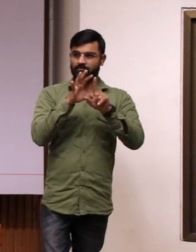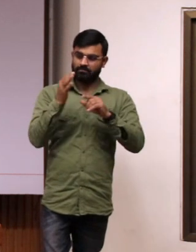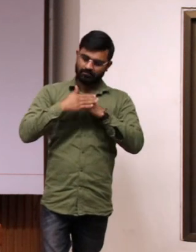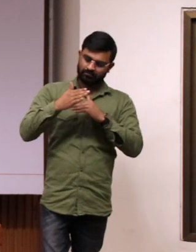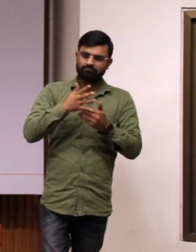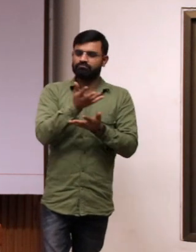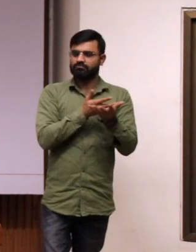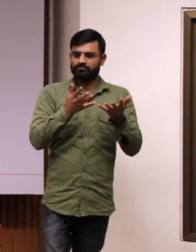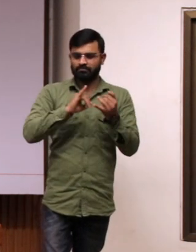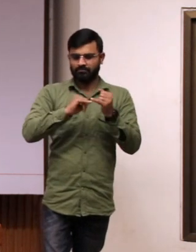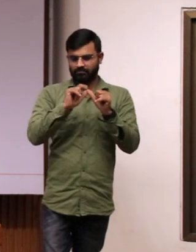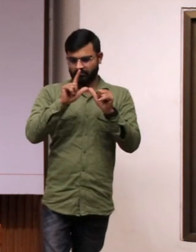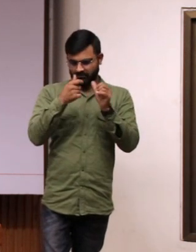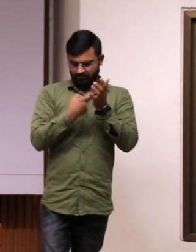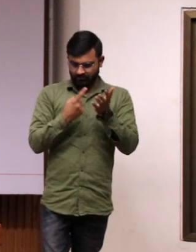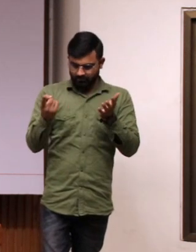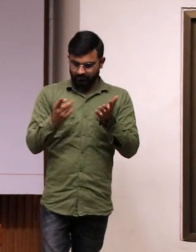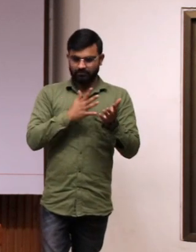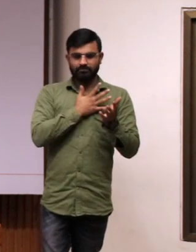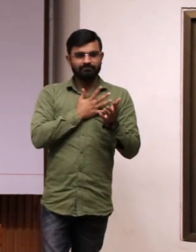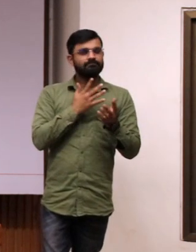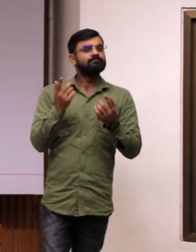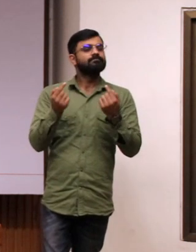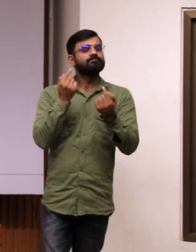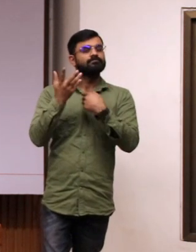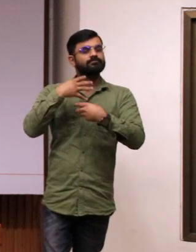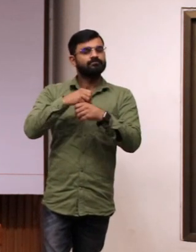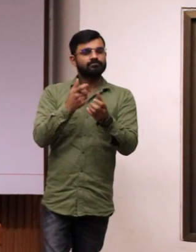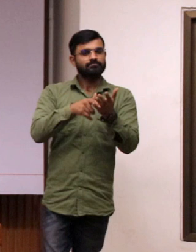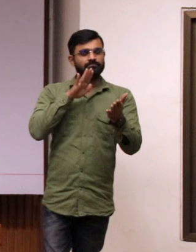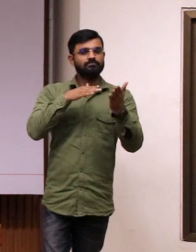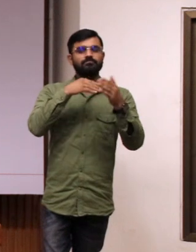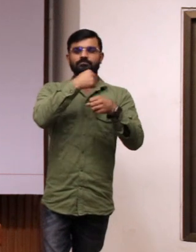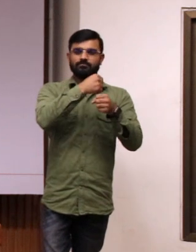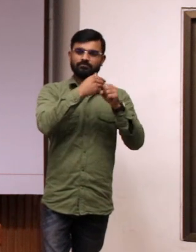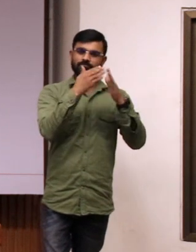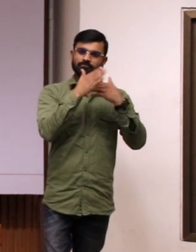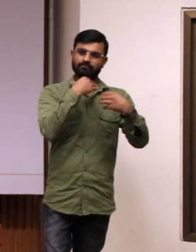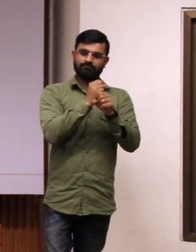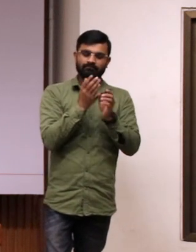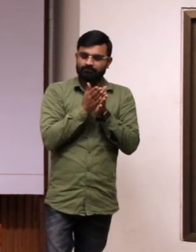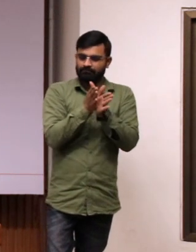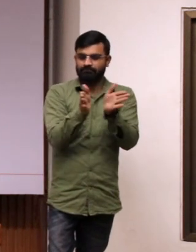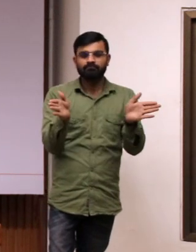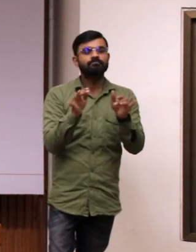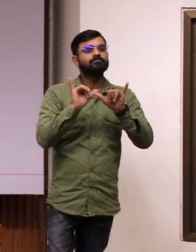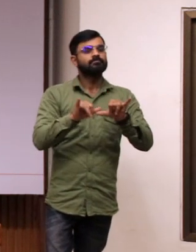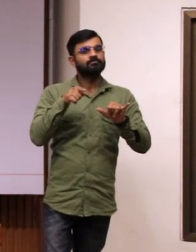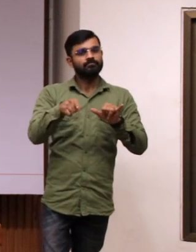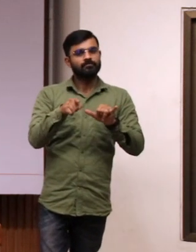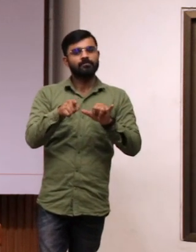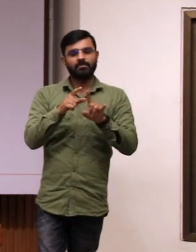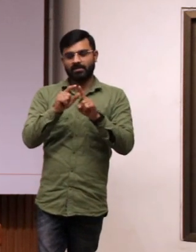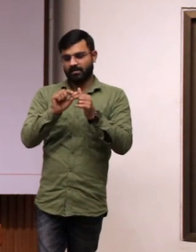on about solar and wind energy, which is like the whole Rajasthan Gujarat belt. So when we divert land from this